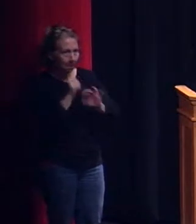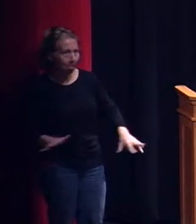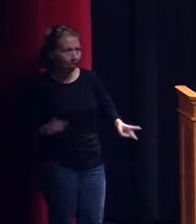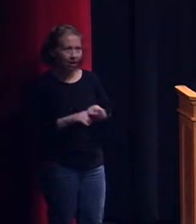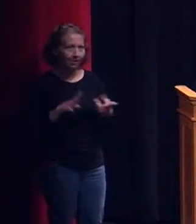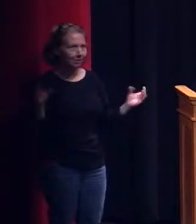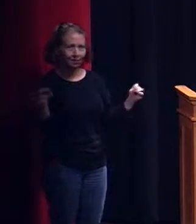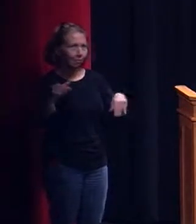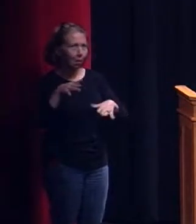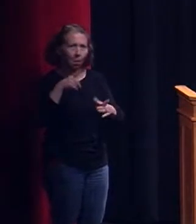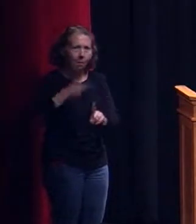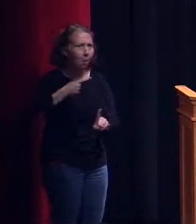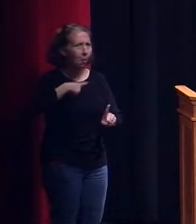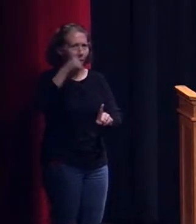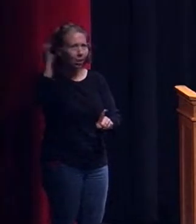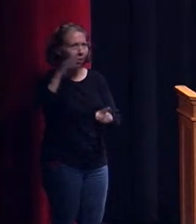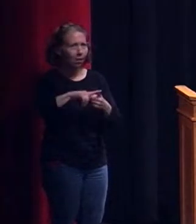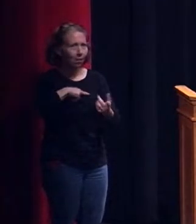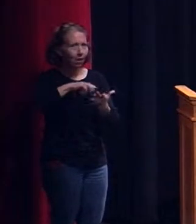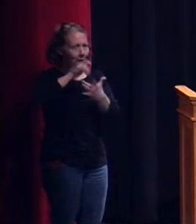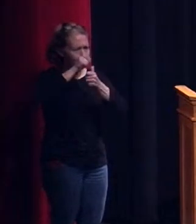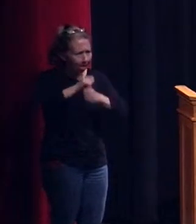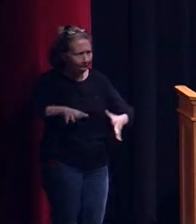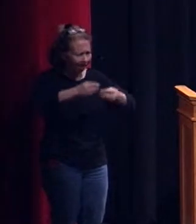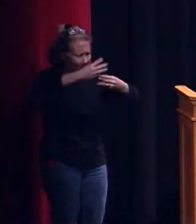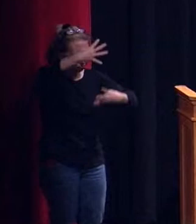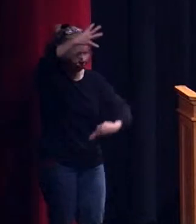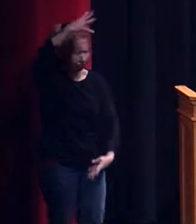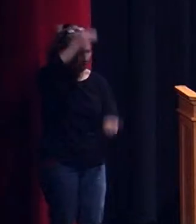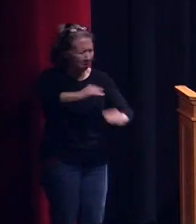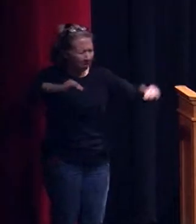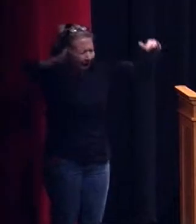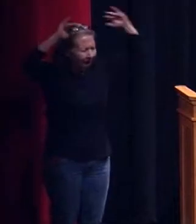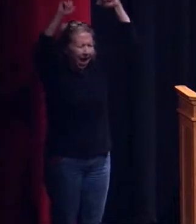in counting, because then I'm drowning in my anointing.